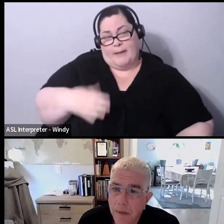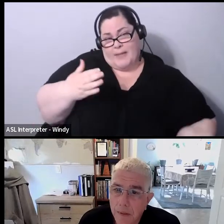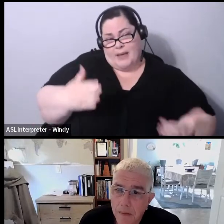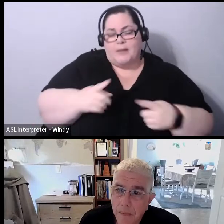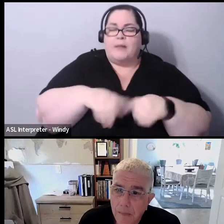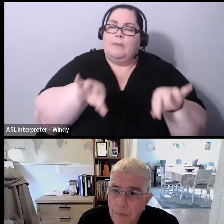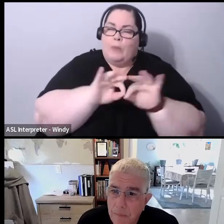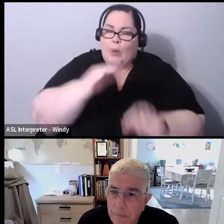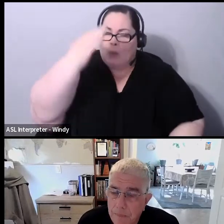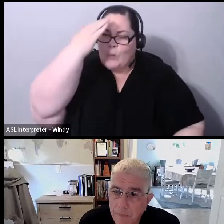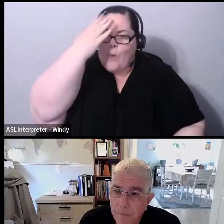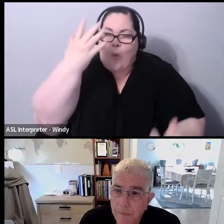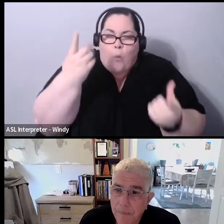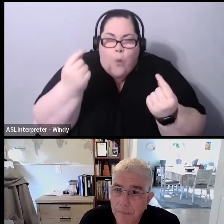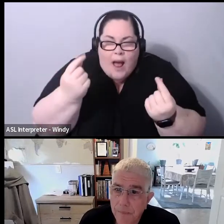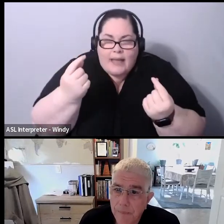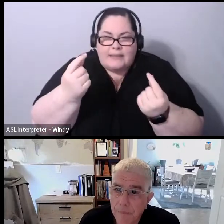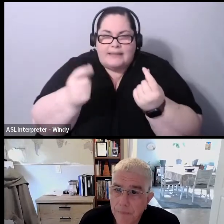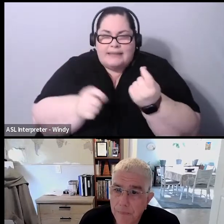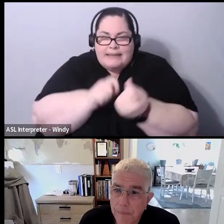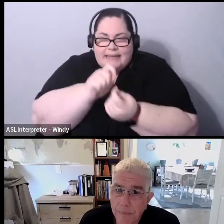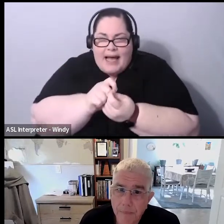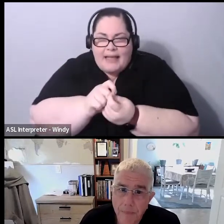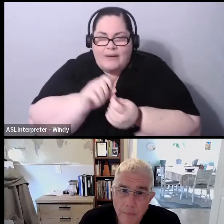to know just what it's all about, as you said.